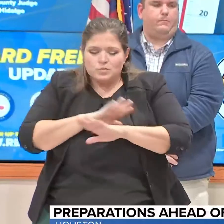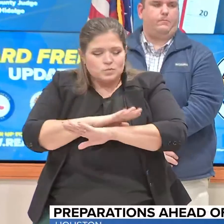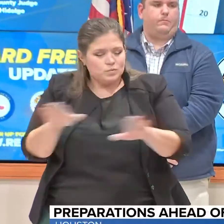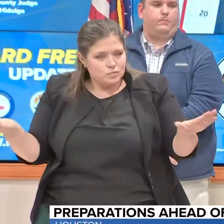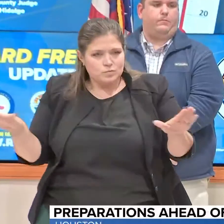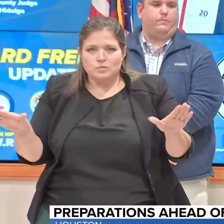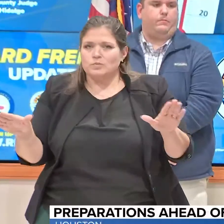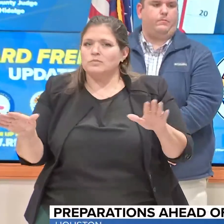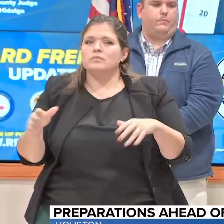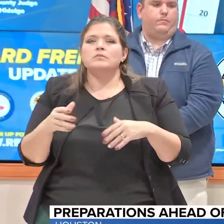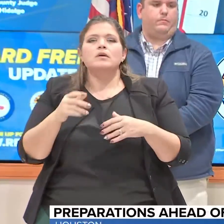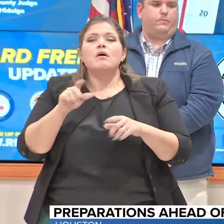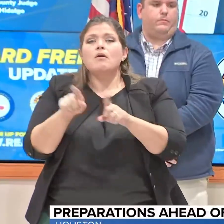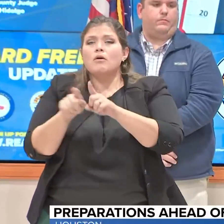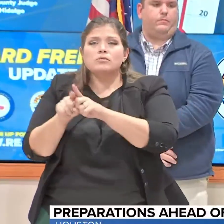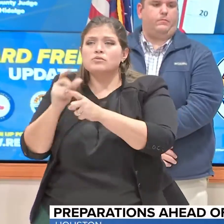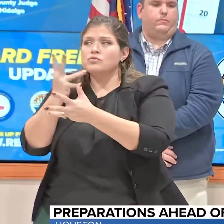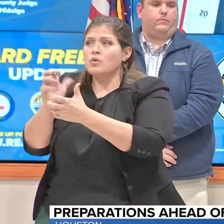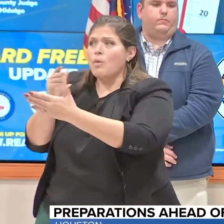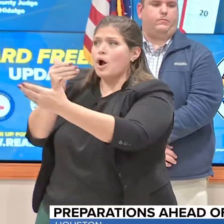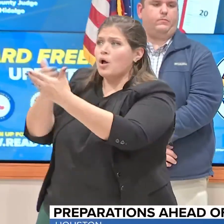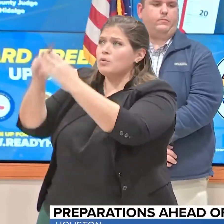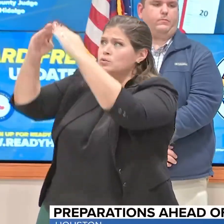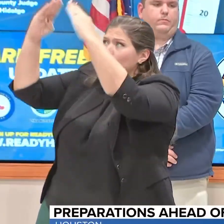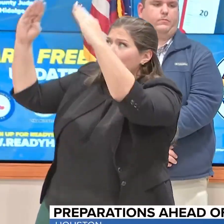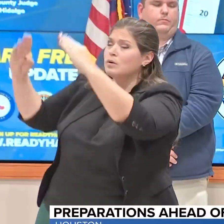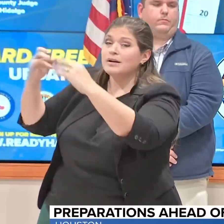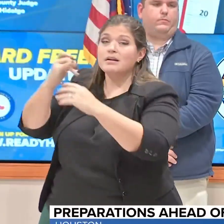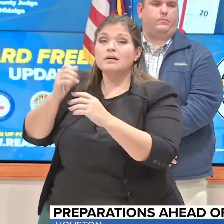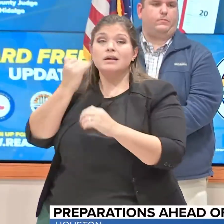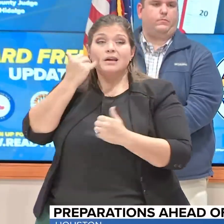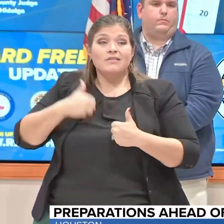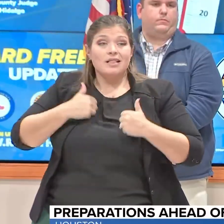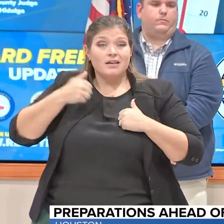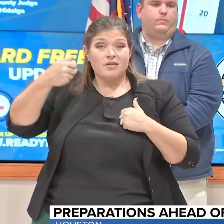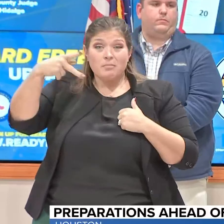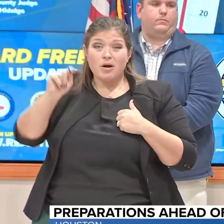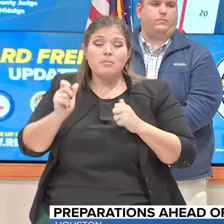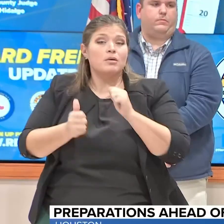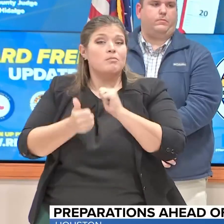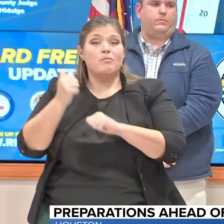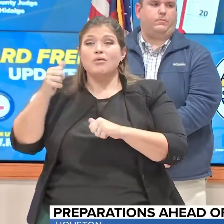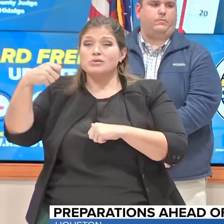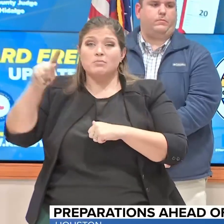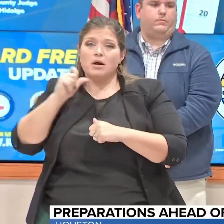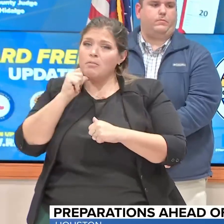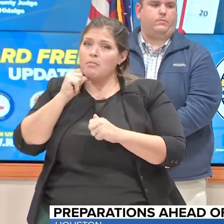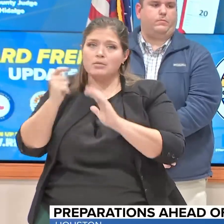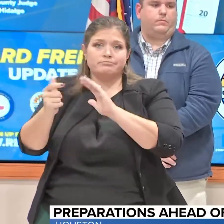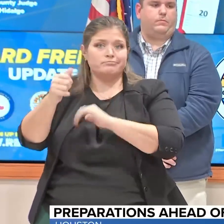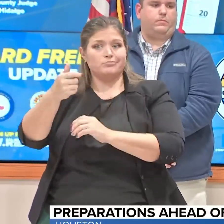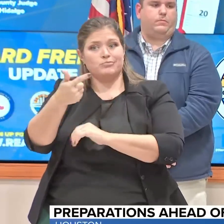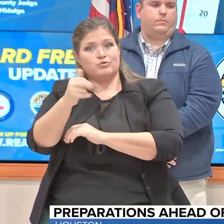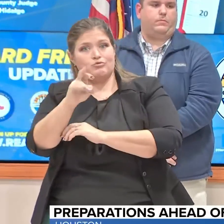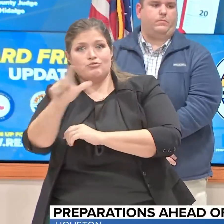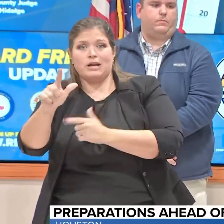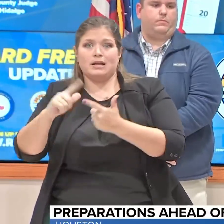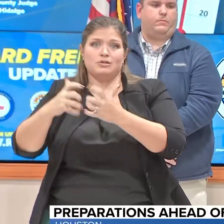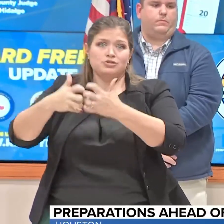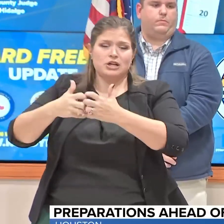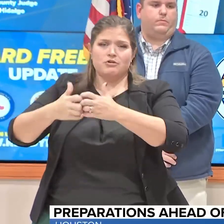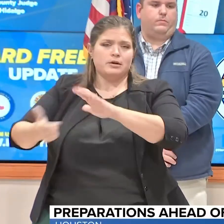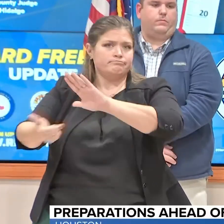too close to your awnings or anywhere else. If you live in an apartment, most apartments do not allow you to have grills or generators on